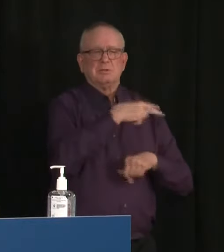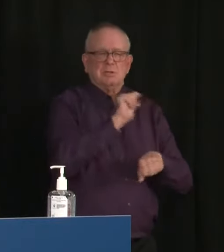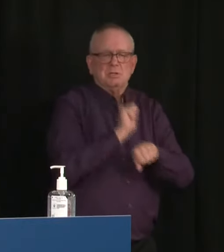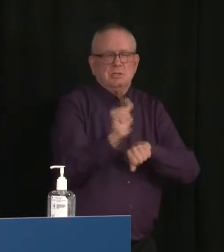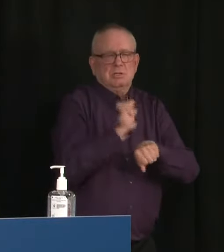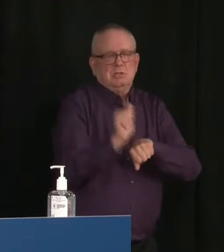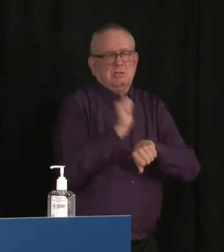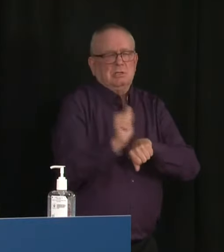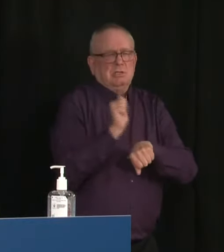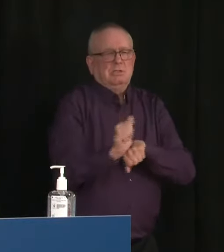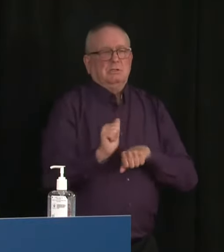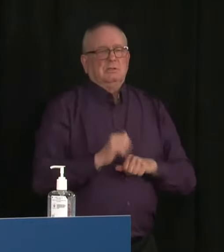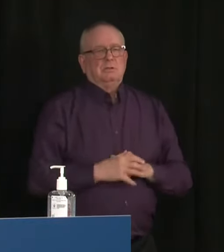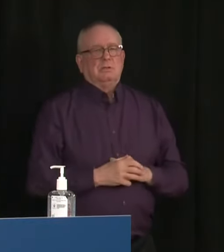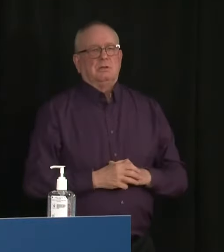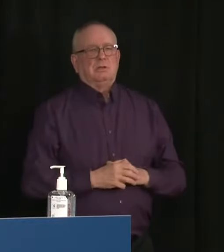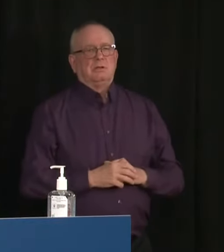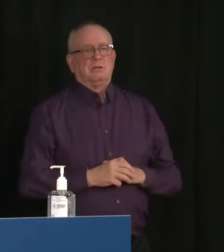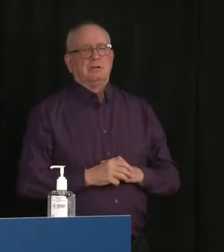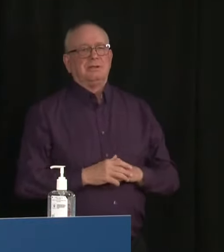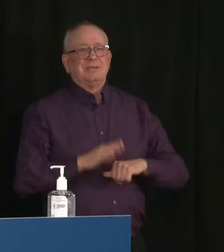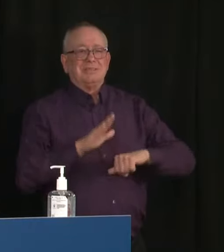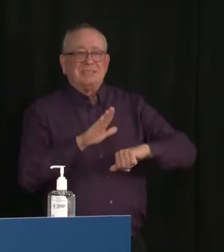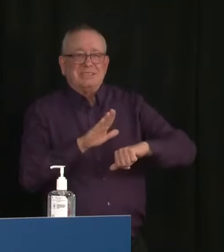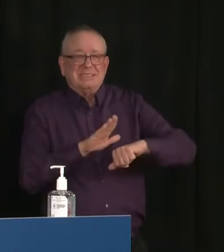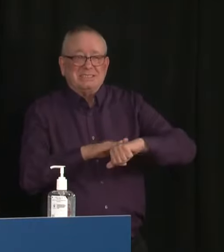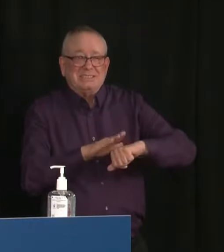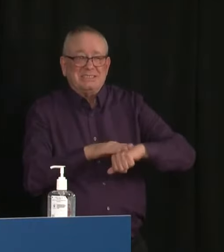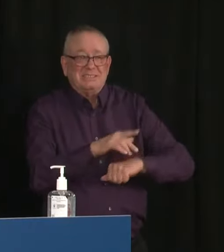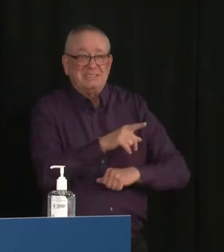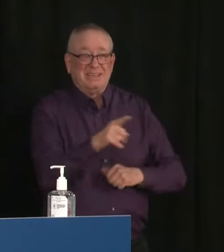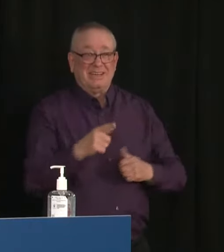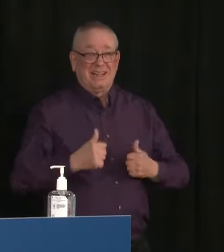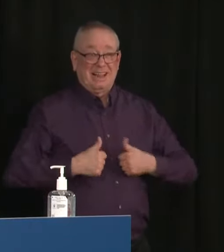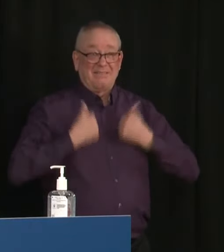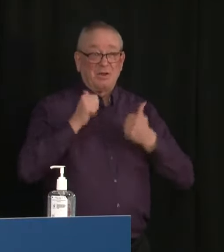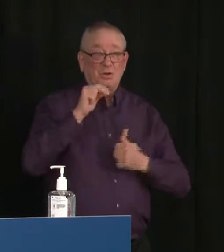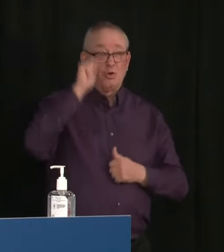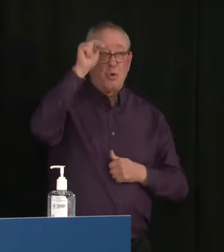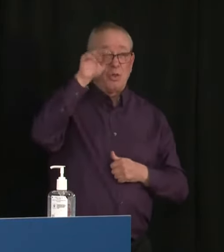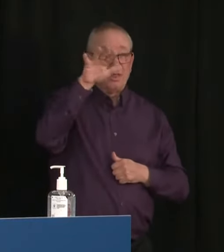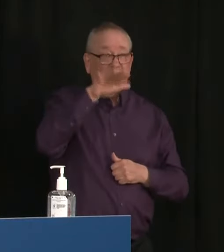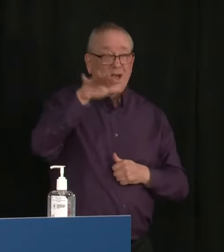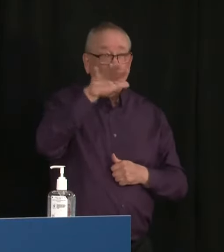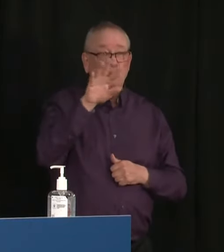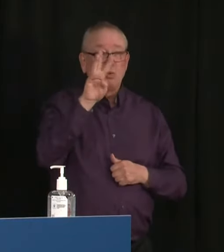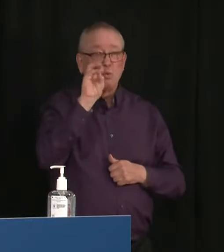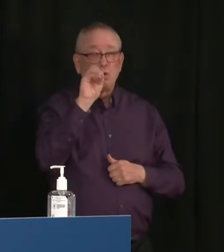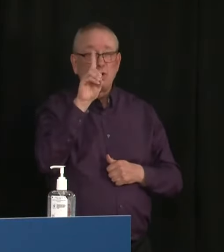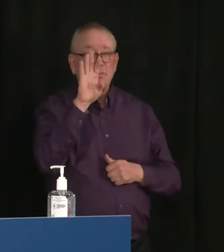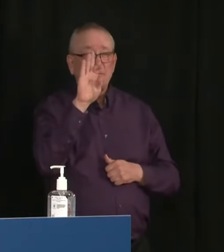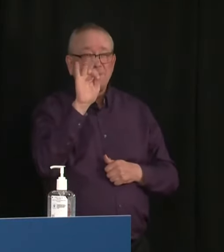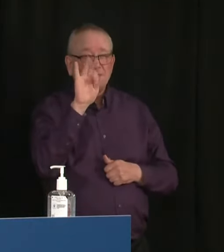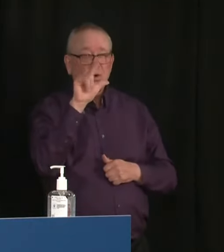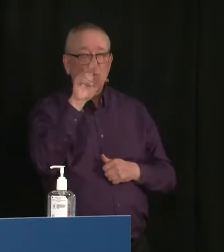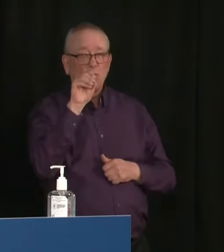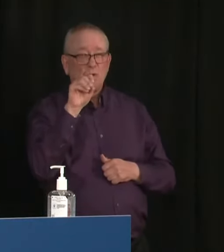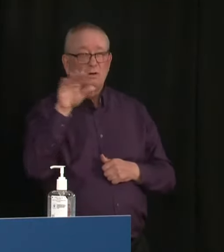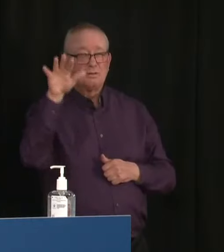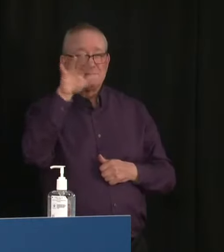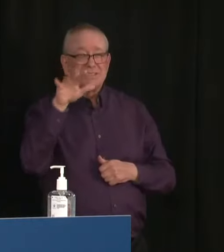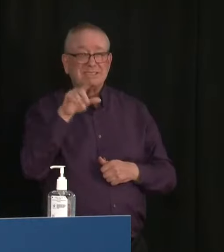to stress that if you live in the area and are eligible for vaccine, we are working to ensure you have access to the vaccine in a timely